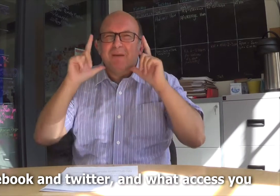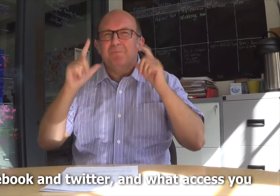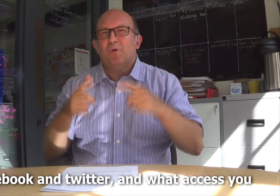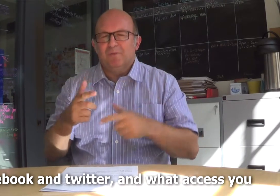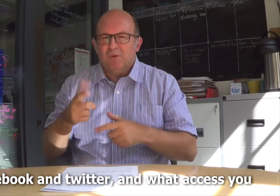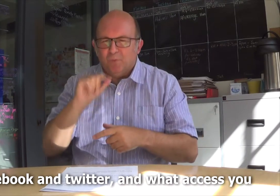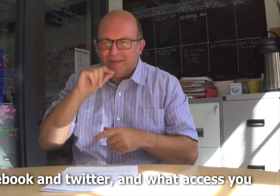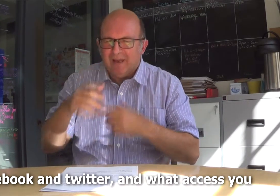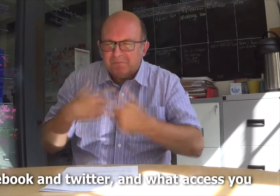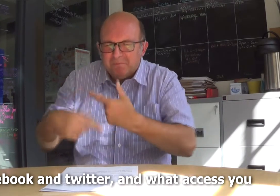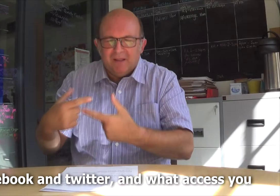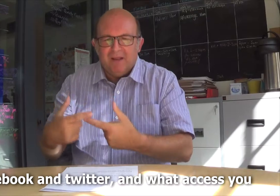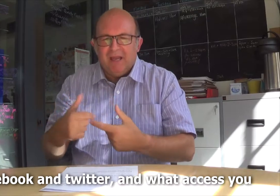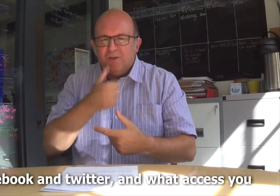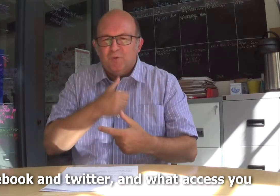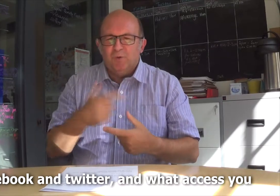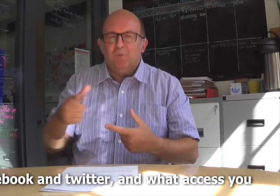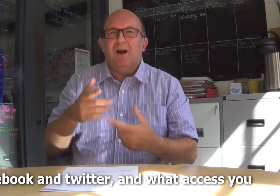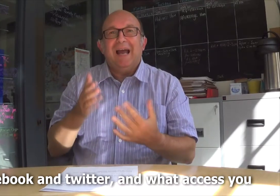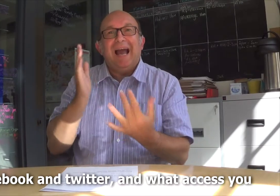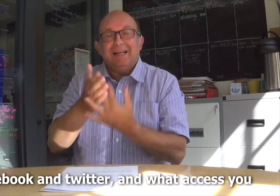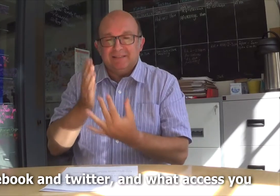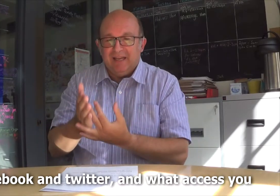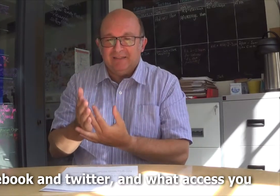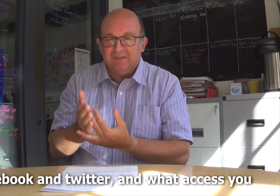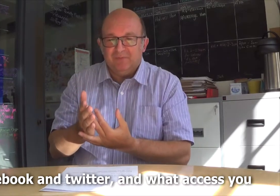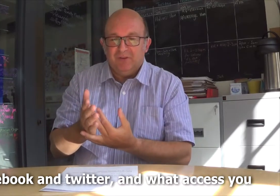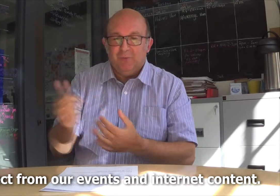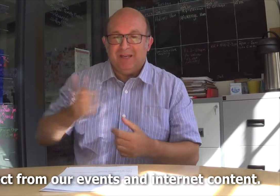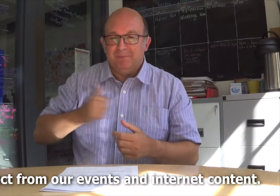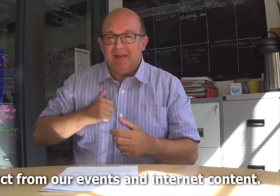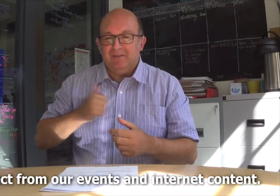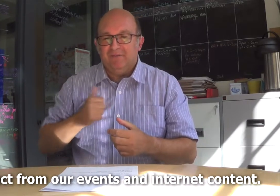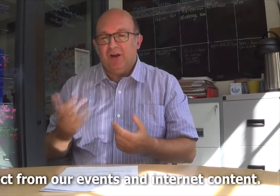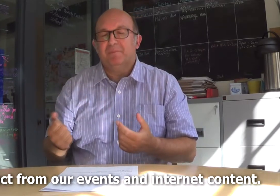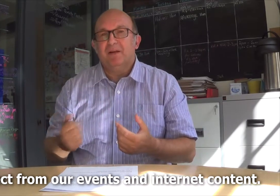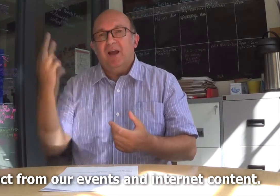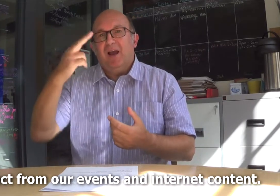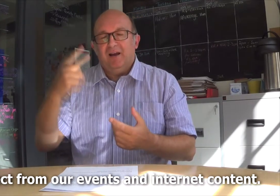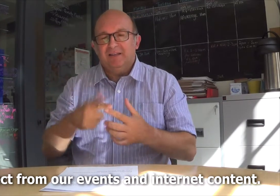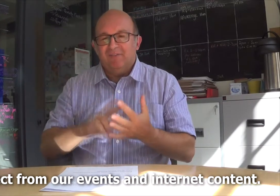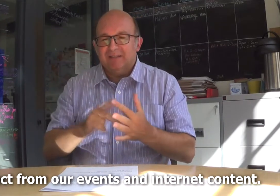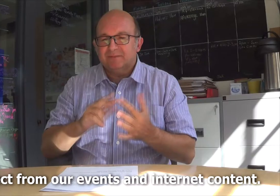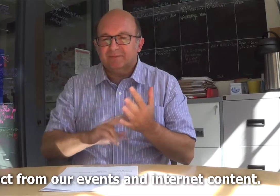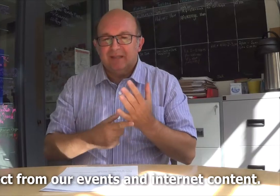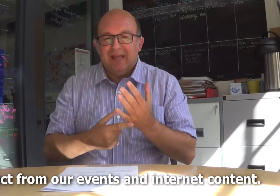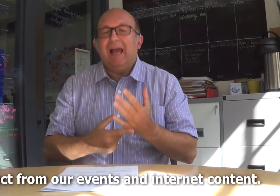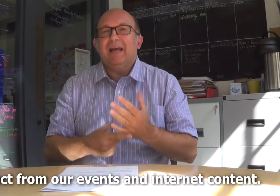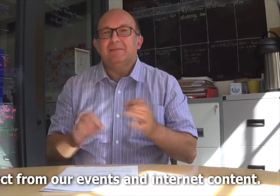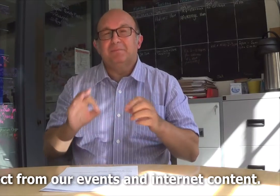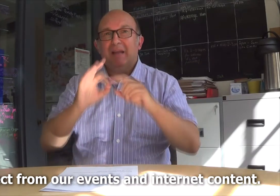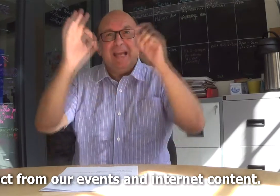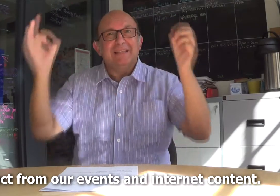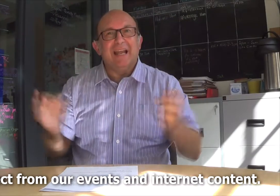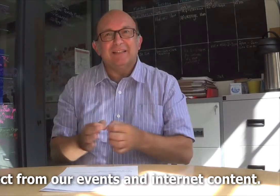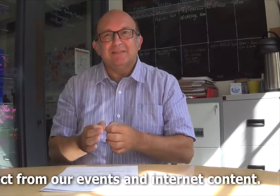like Facebook, Twitter, and what access you expect from our event